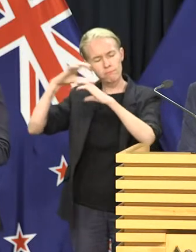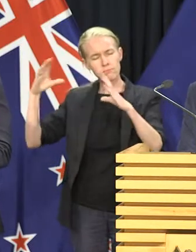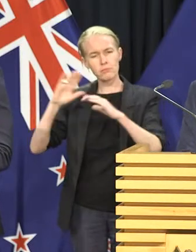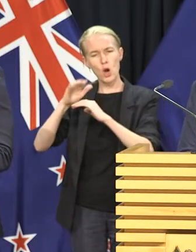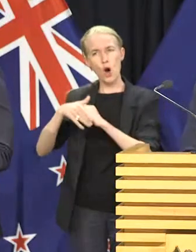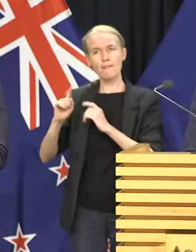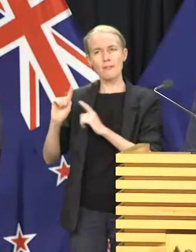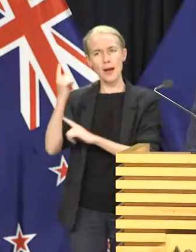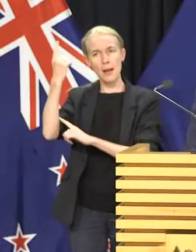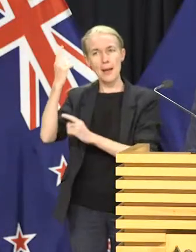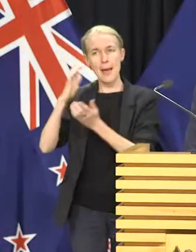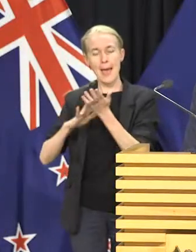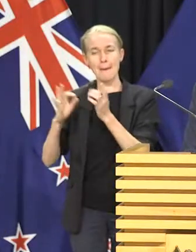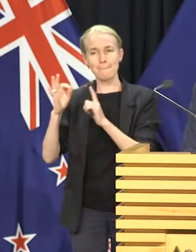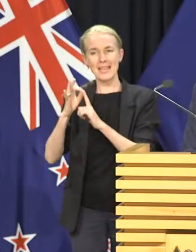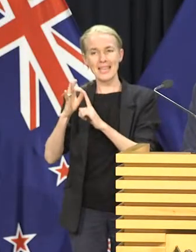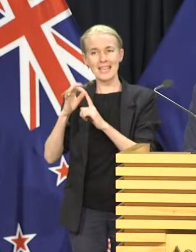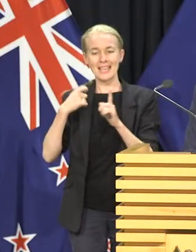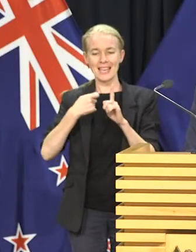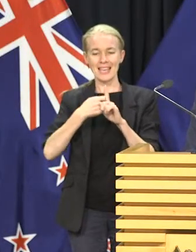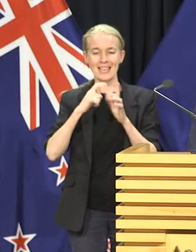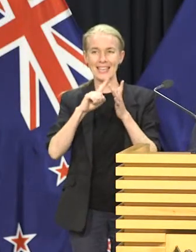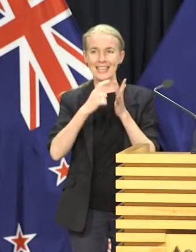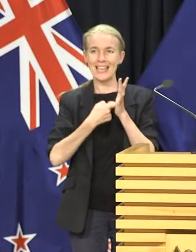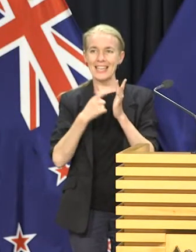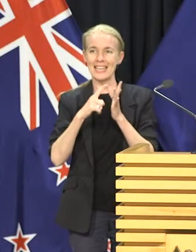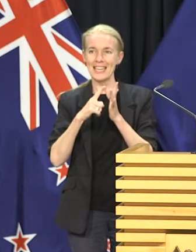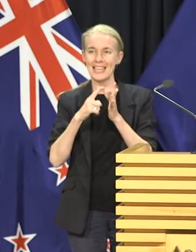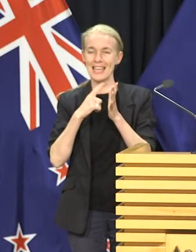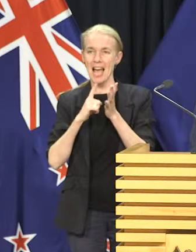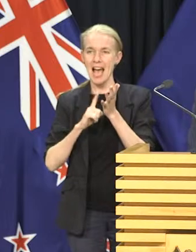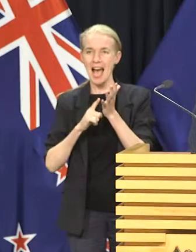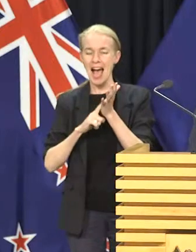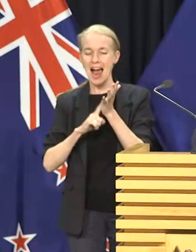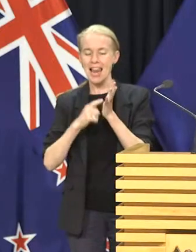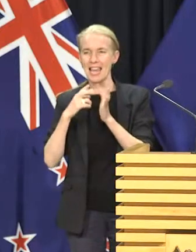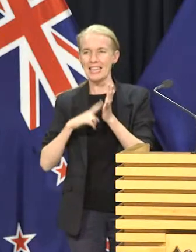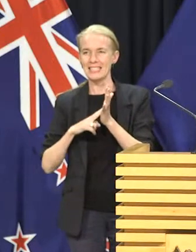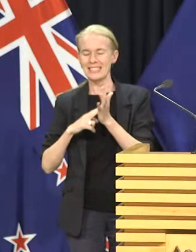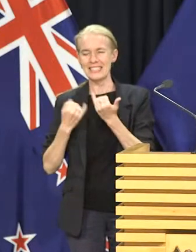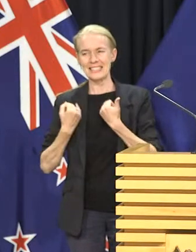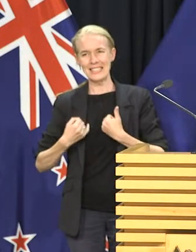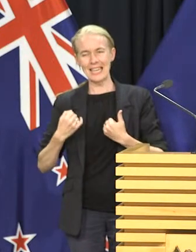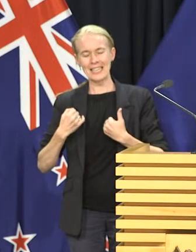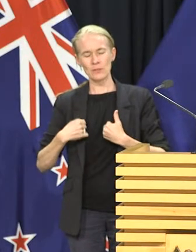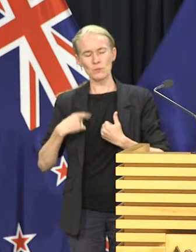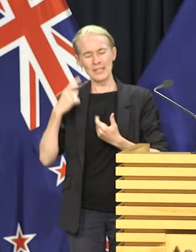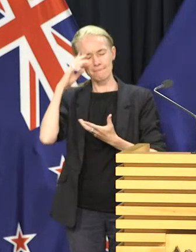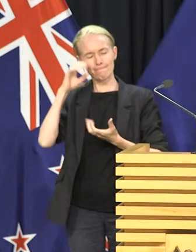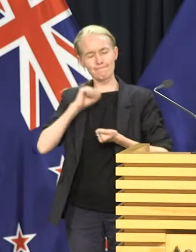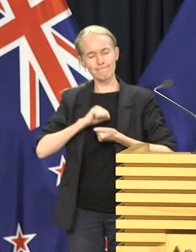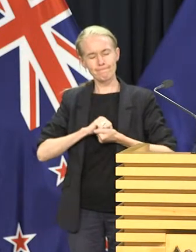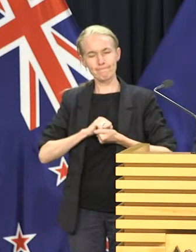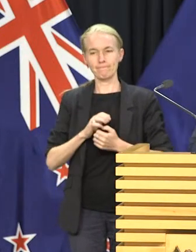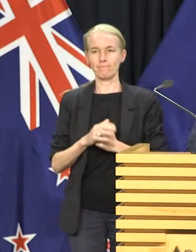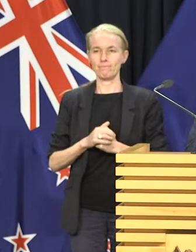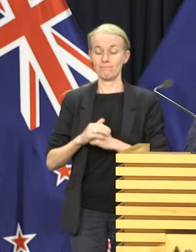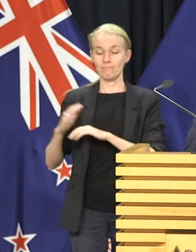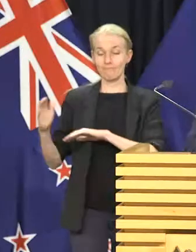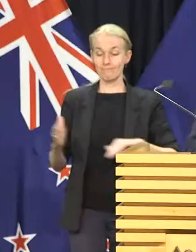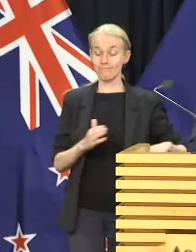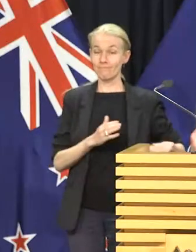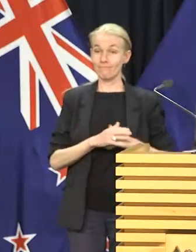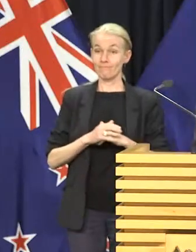front. This morning, I was fortunate enough to receive the first dose of the vaccine with Ora